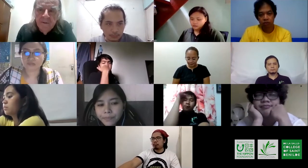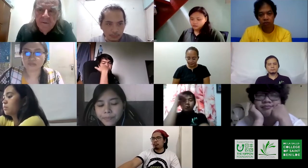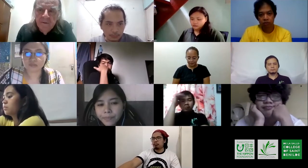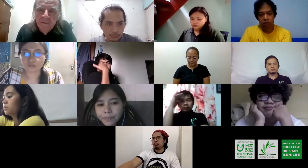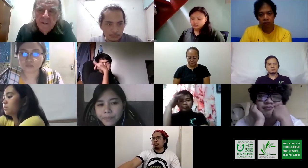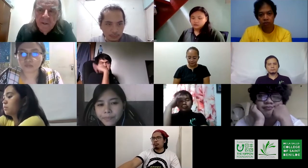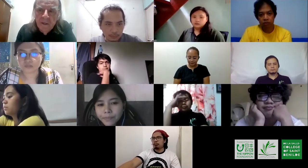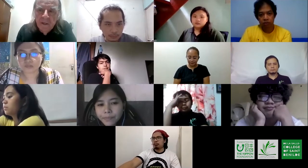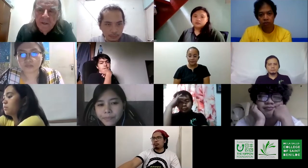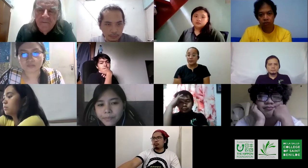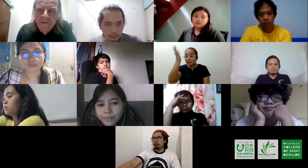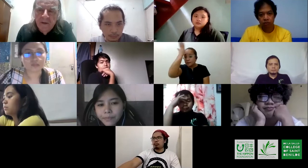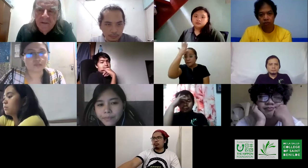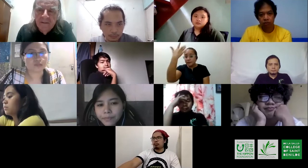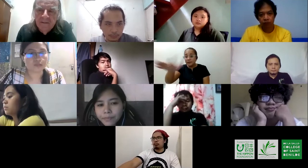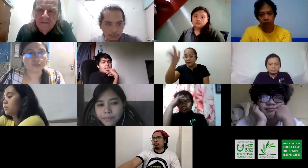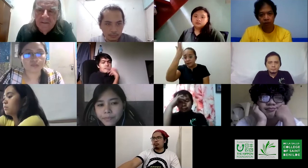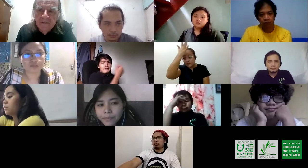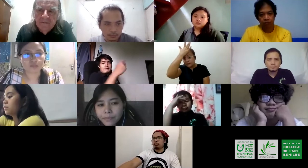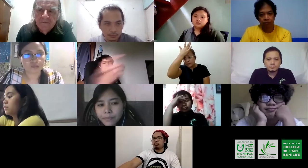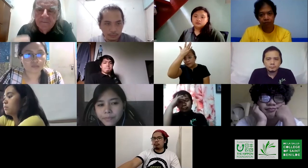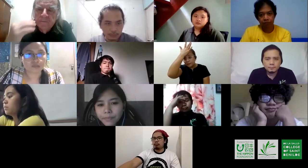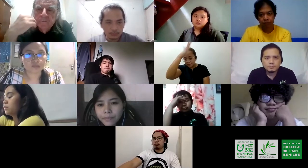Beebs, did you get the file yet?